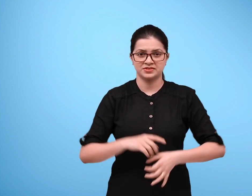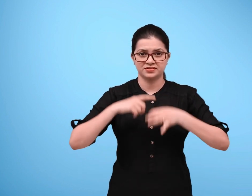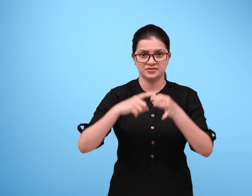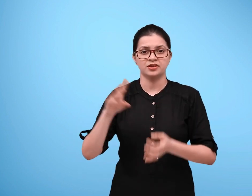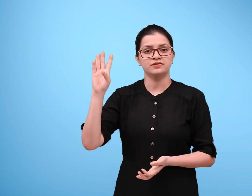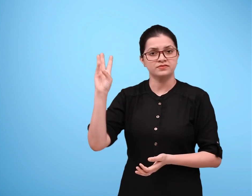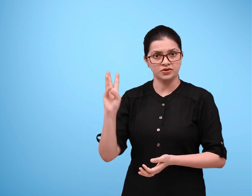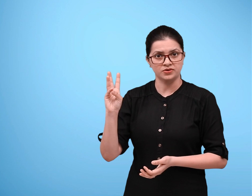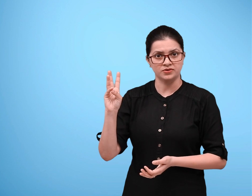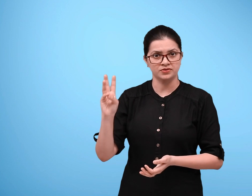Four.